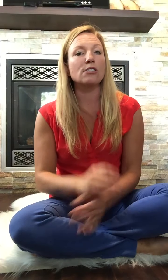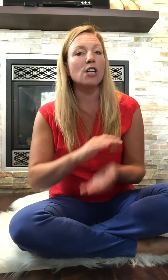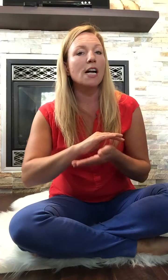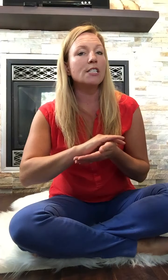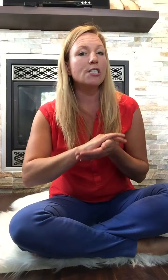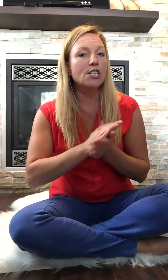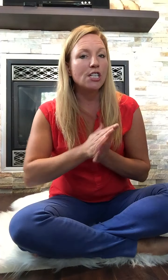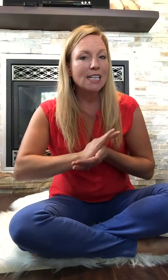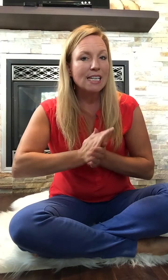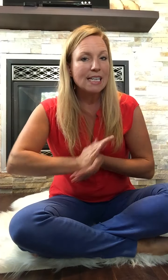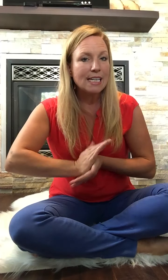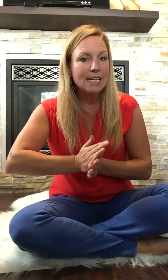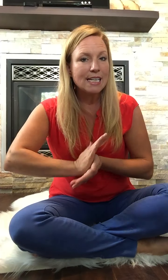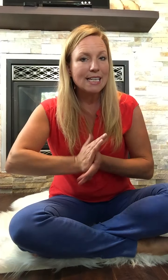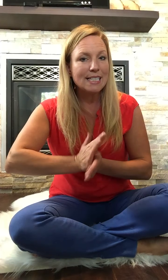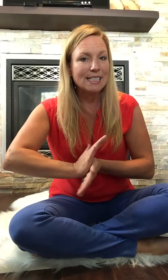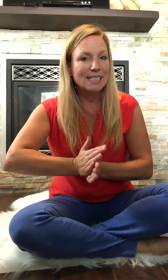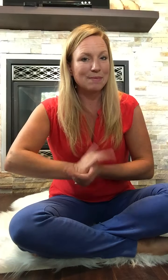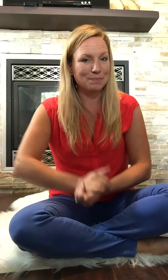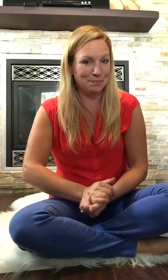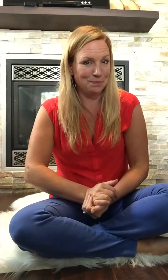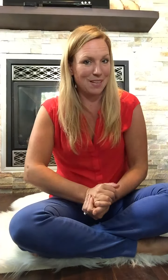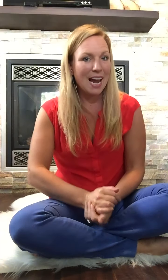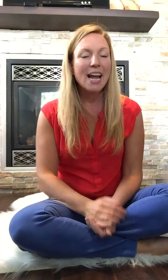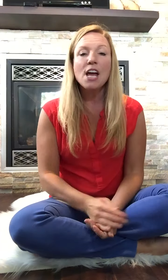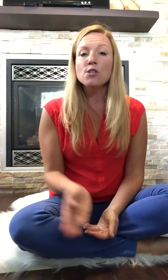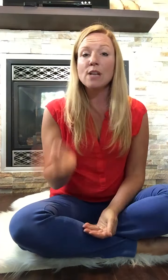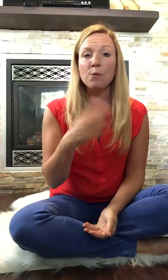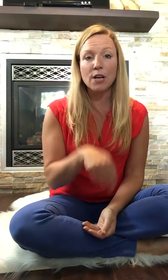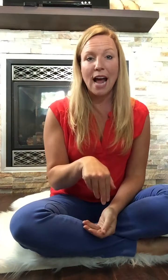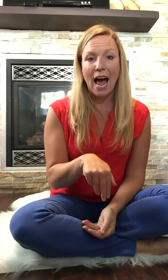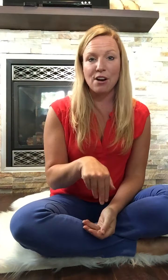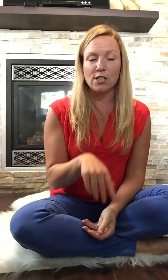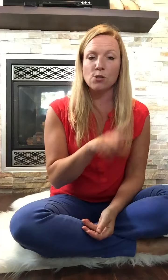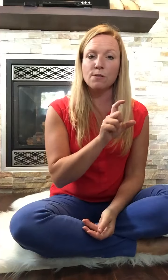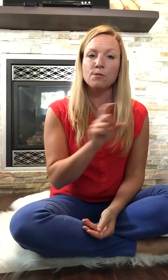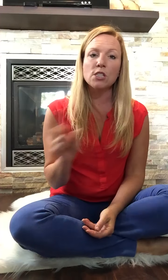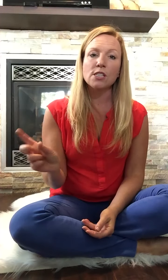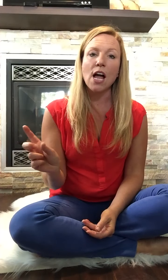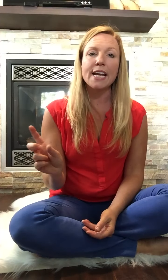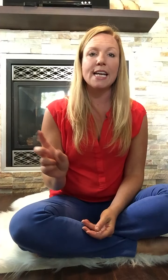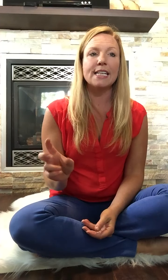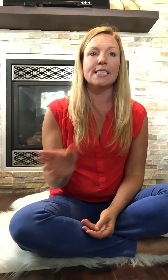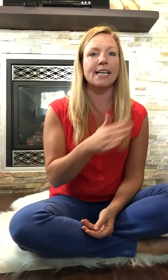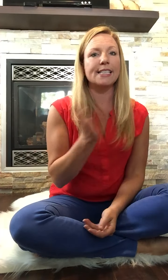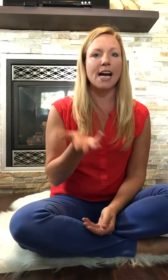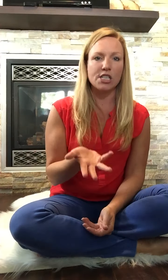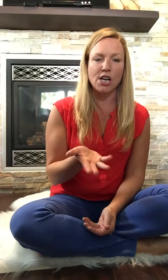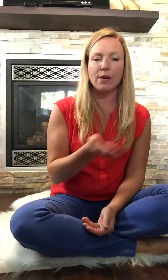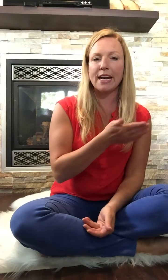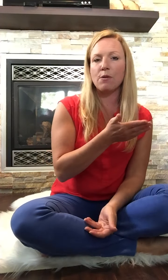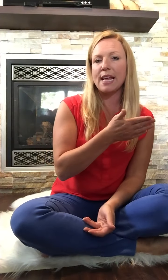extra cheese. Okay, so now we're going to add on. So the first line is the kids kind of shouting out, and